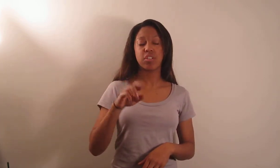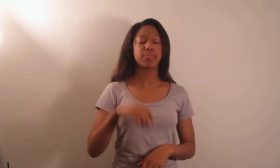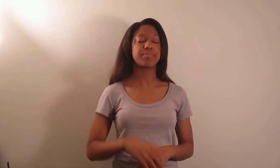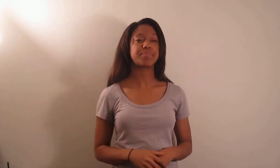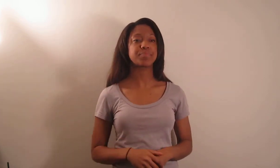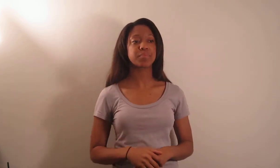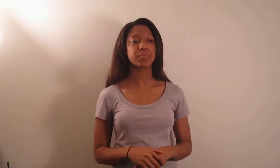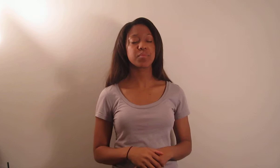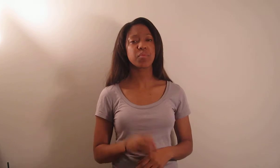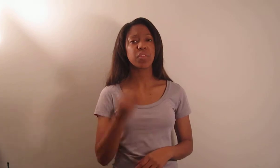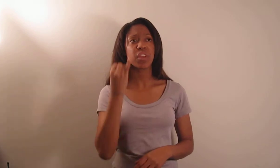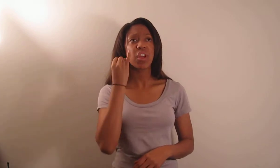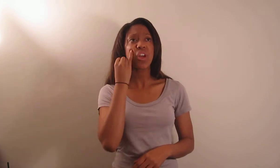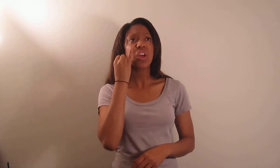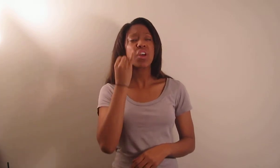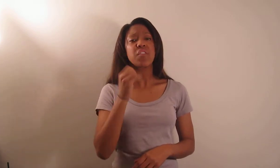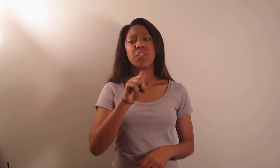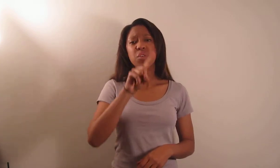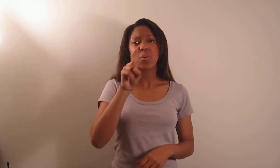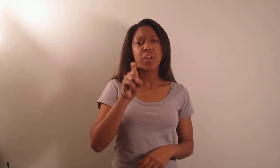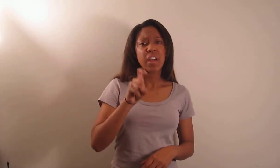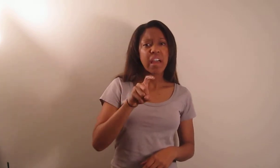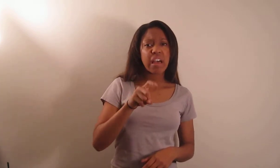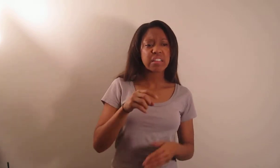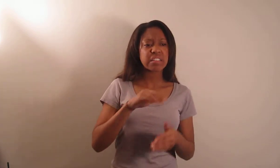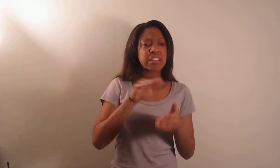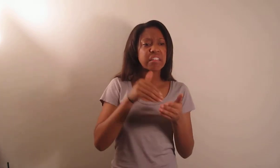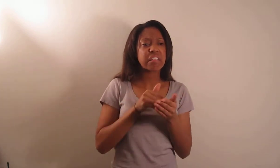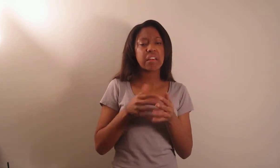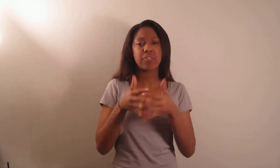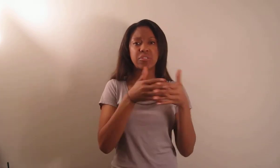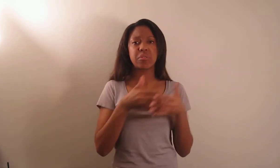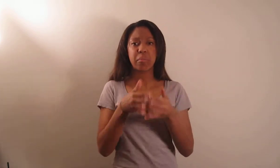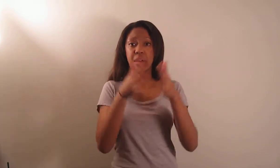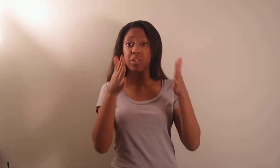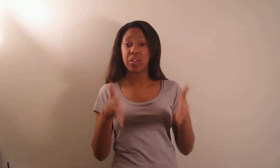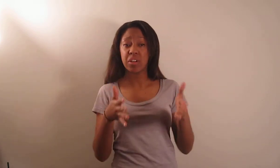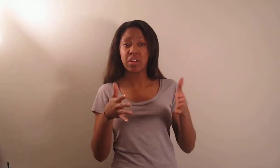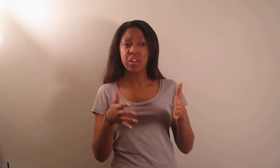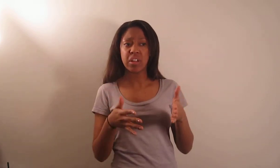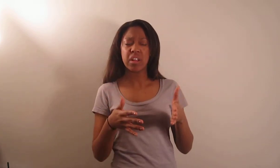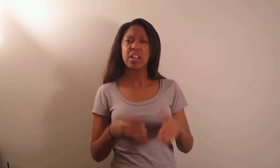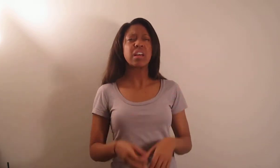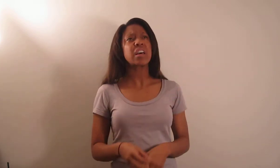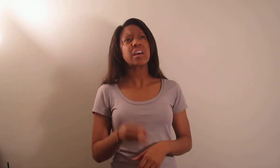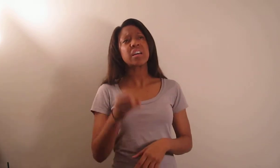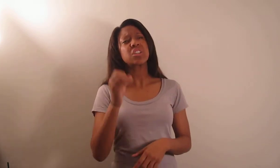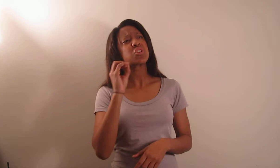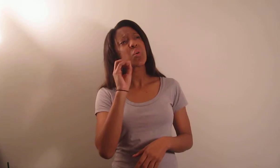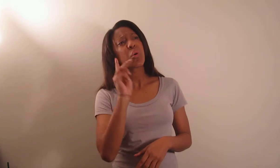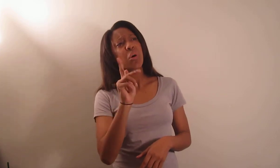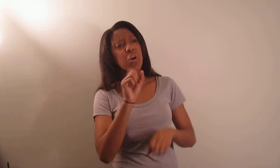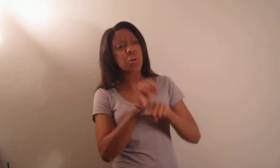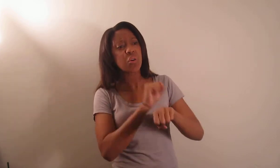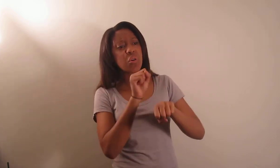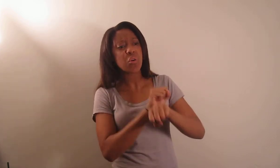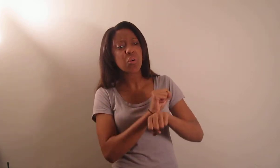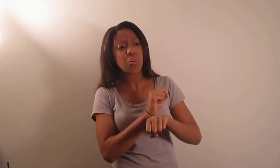If you ask the average American, is it okay for workers to work in a shop where the conditions are so dangerous that it could cost them